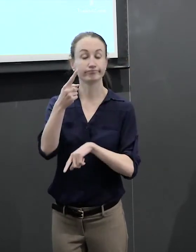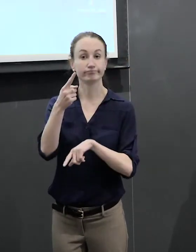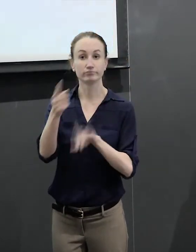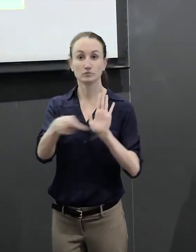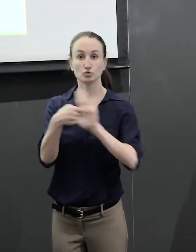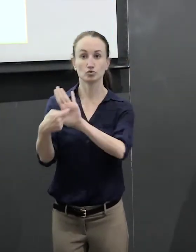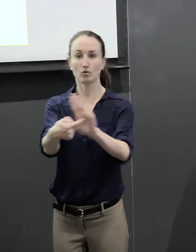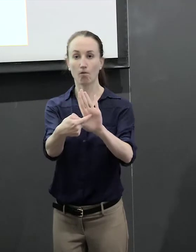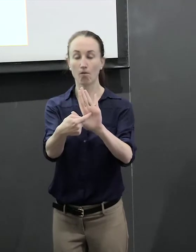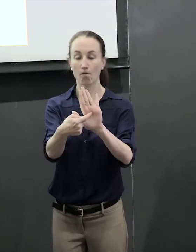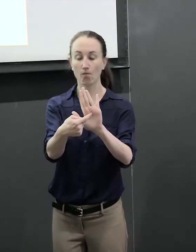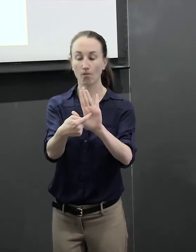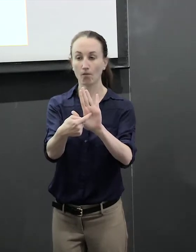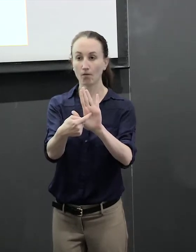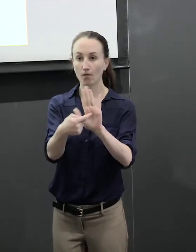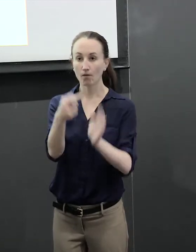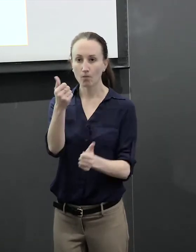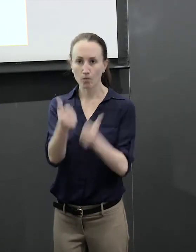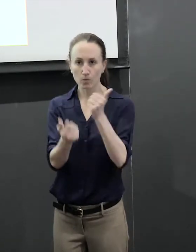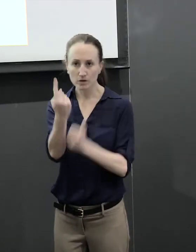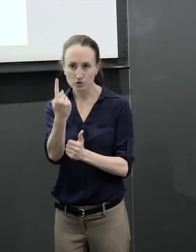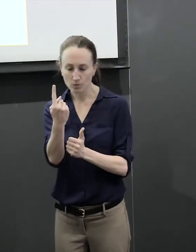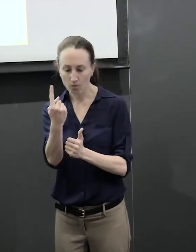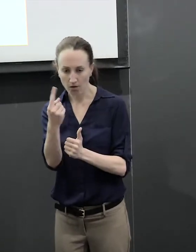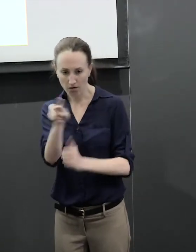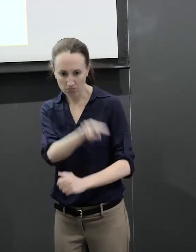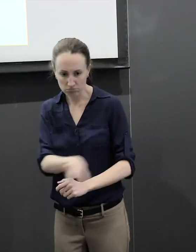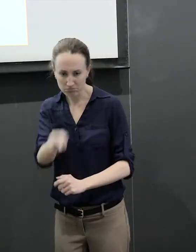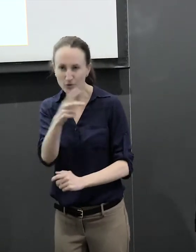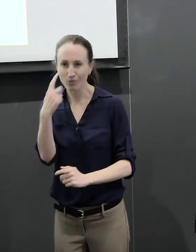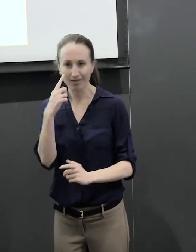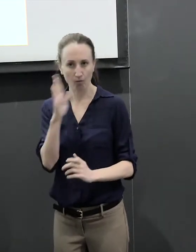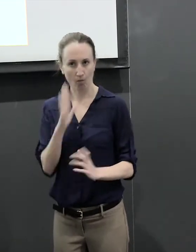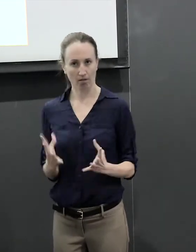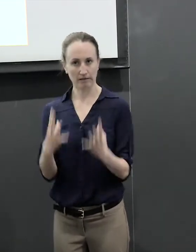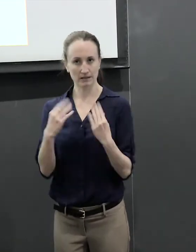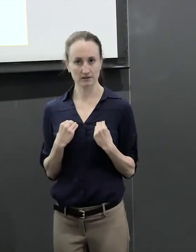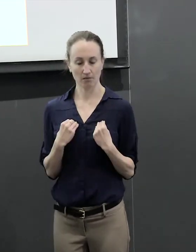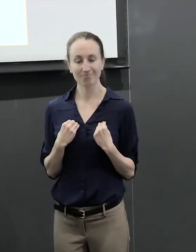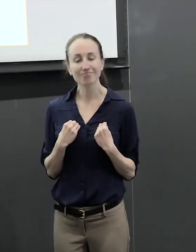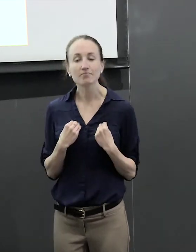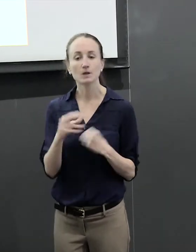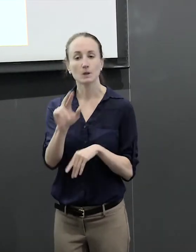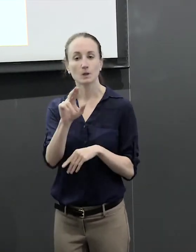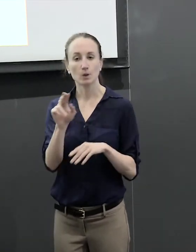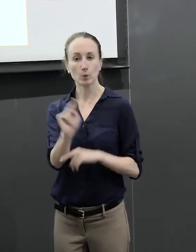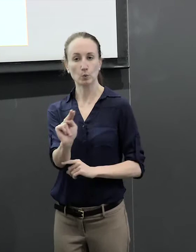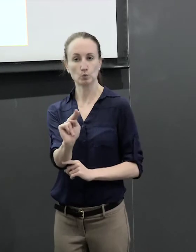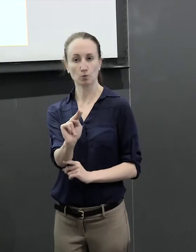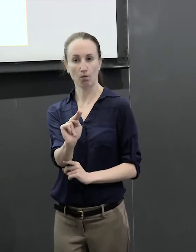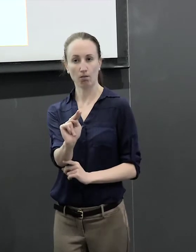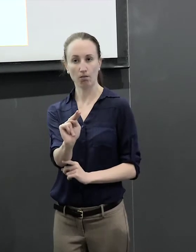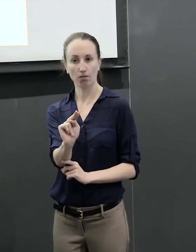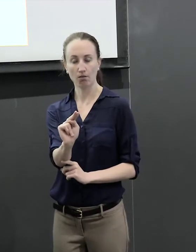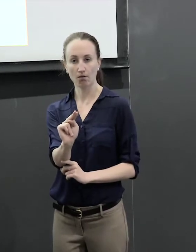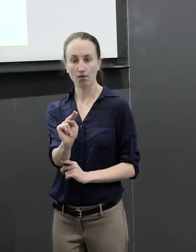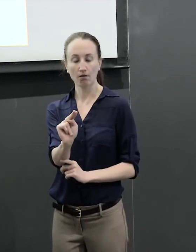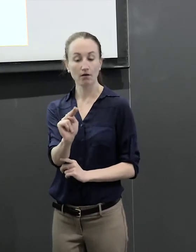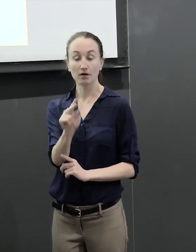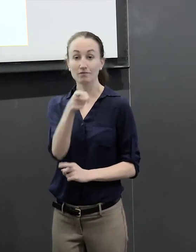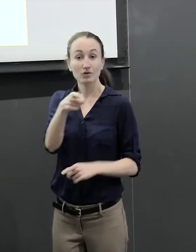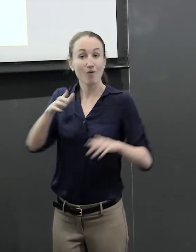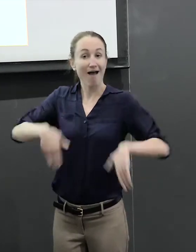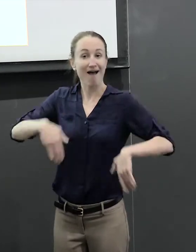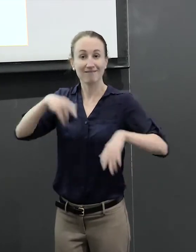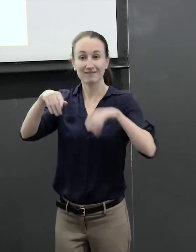only the neutral one will be considered to be acceptable. If you have not explained why you would be pointing upwards or